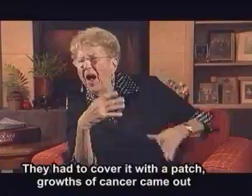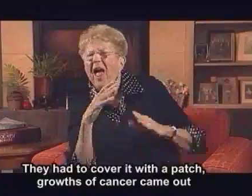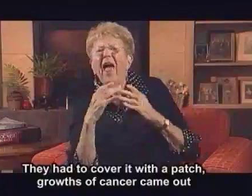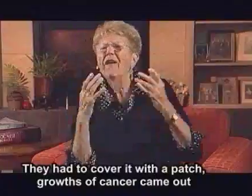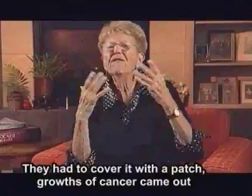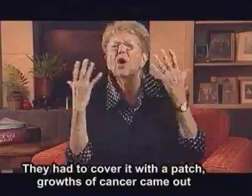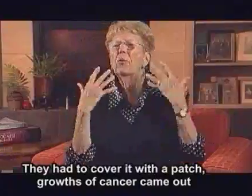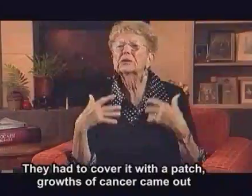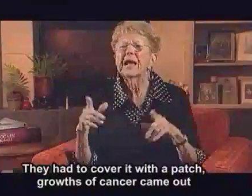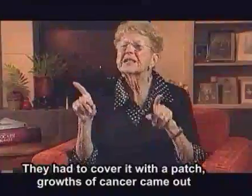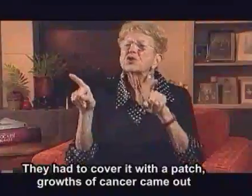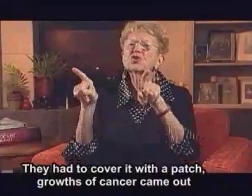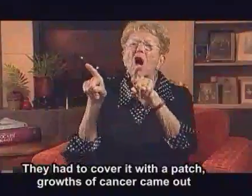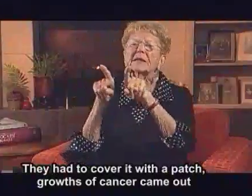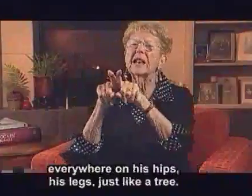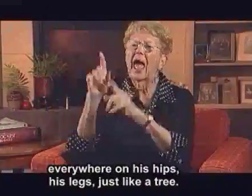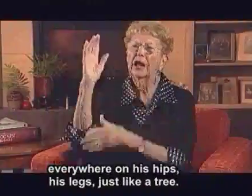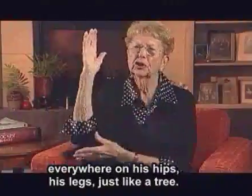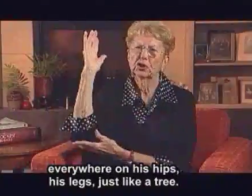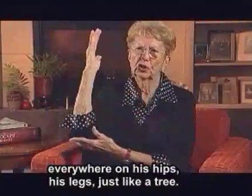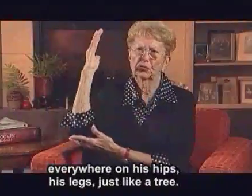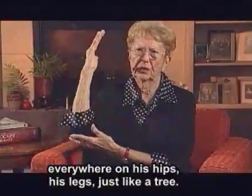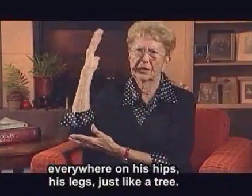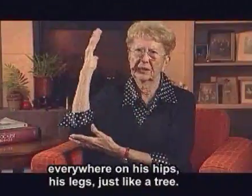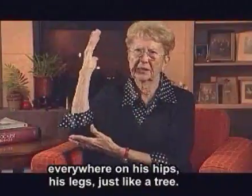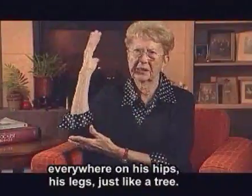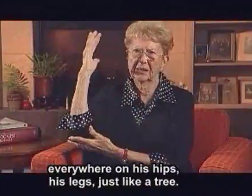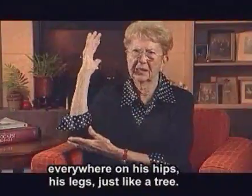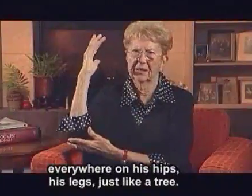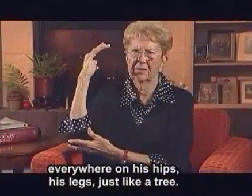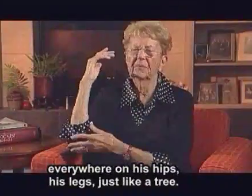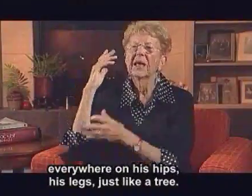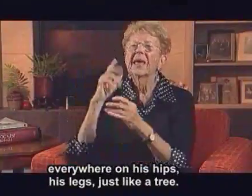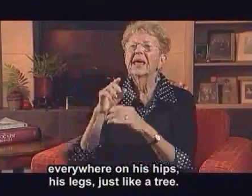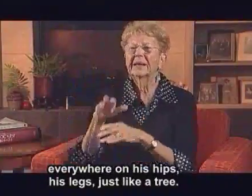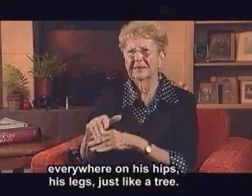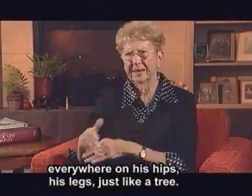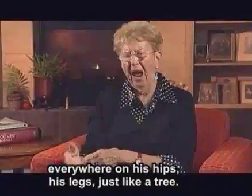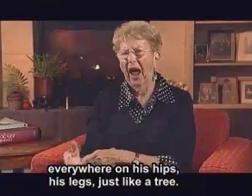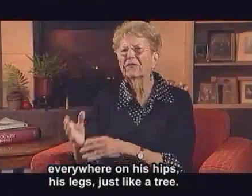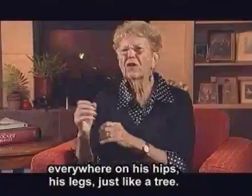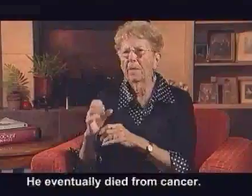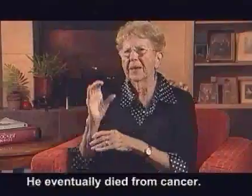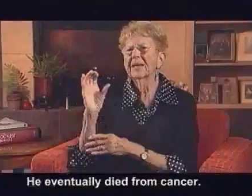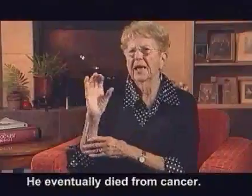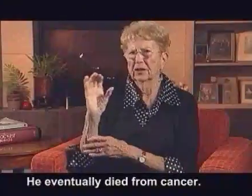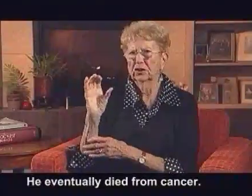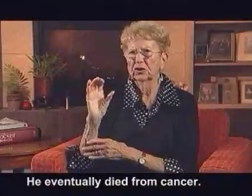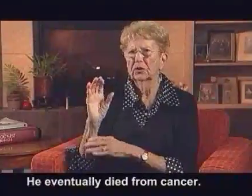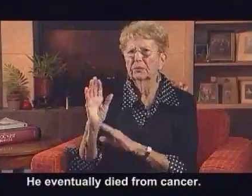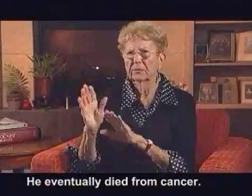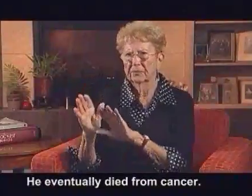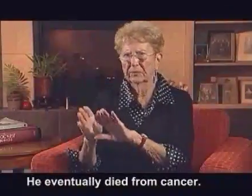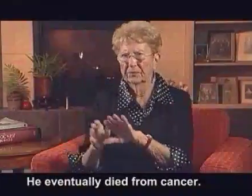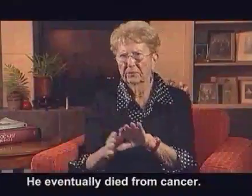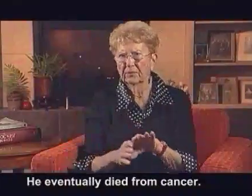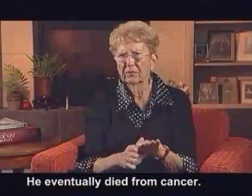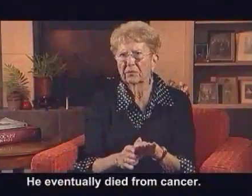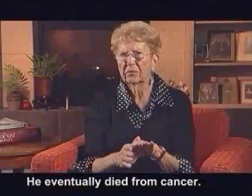Growths of cancer came out everywhere, on his hips, his legs, just like a tree. He eventually died from